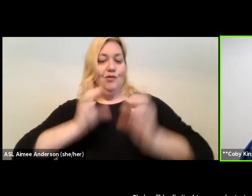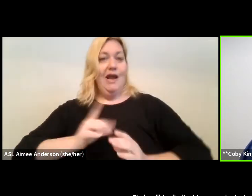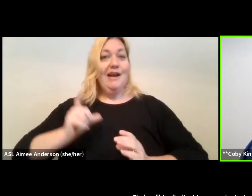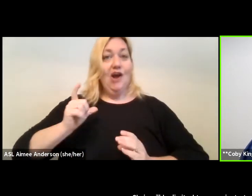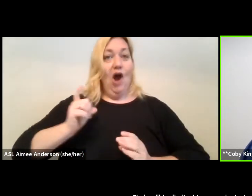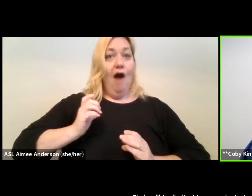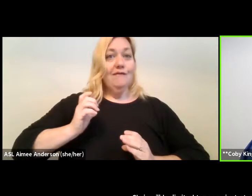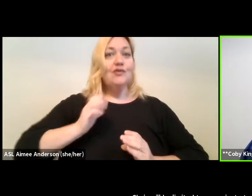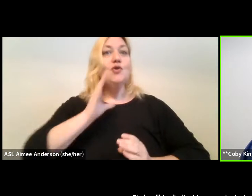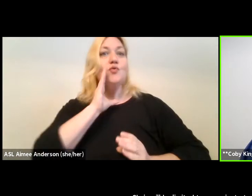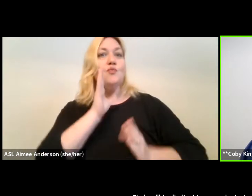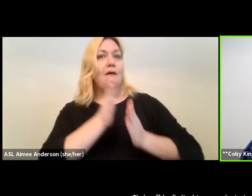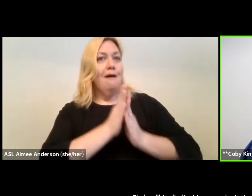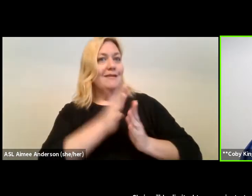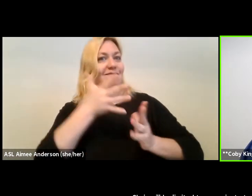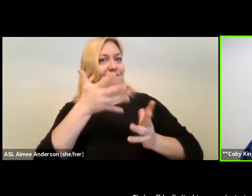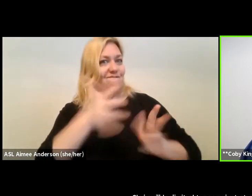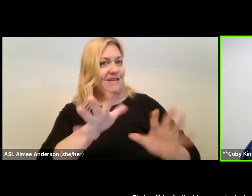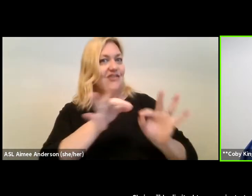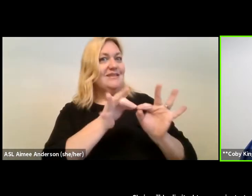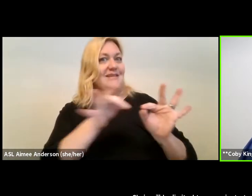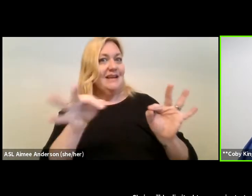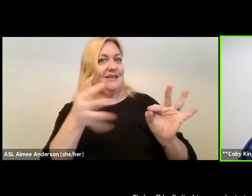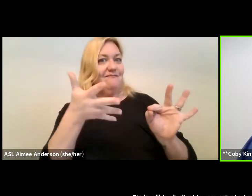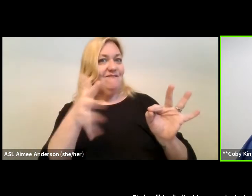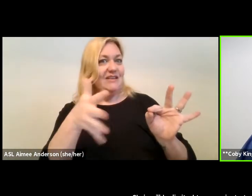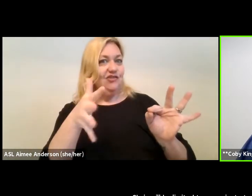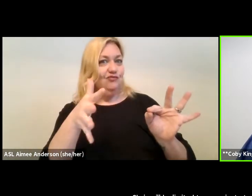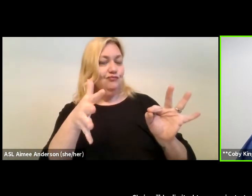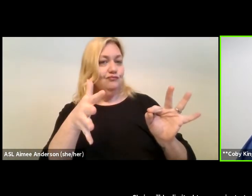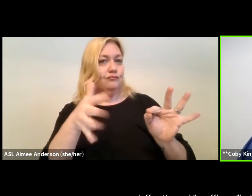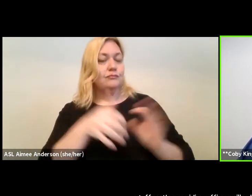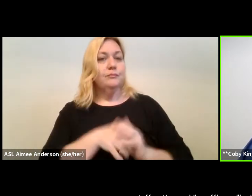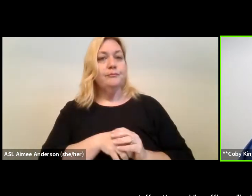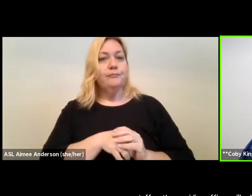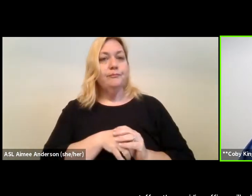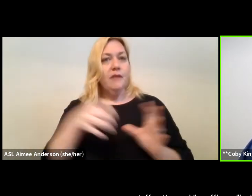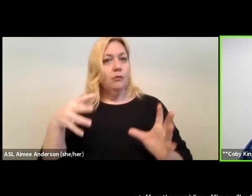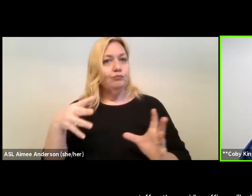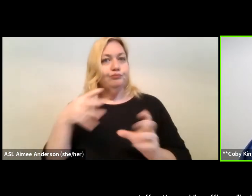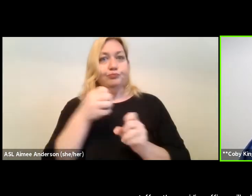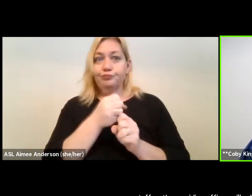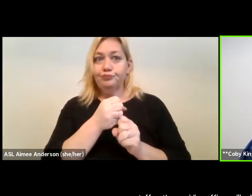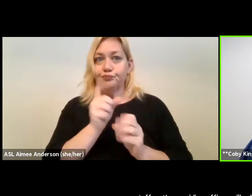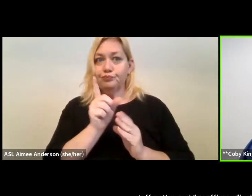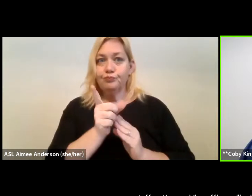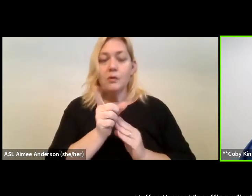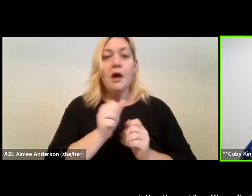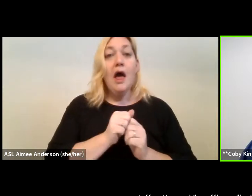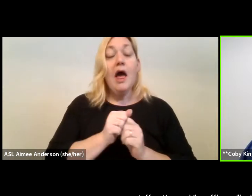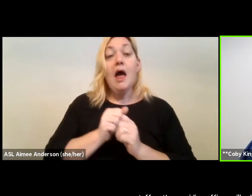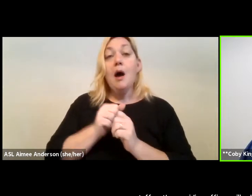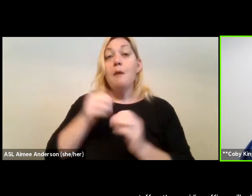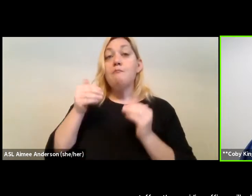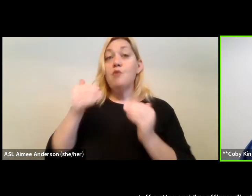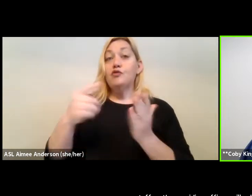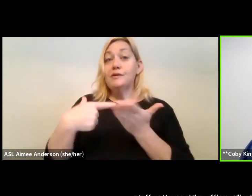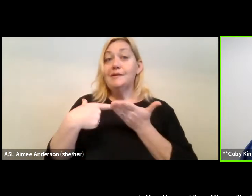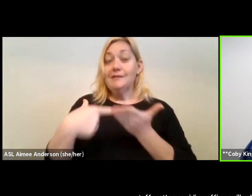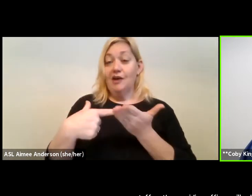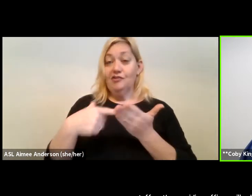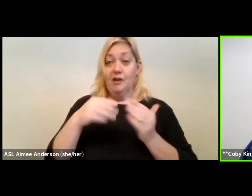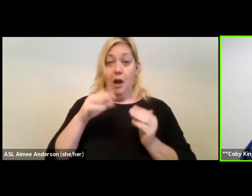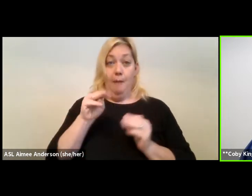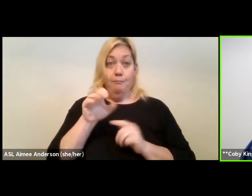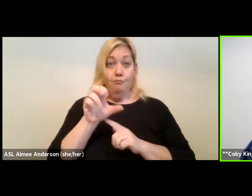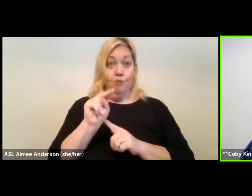officer will ask them to finish their sentence. In terms of motions and discussion, a motion that requires debate